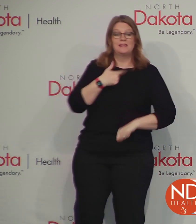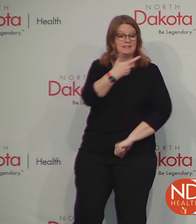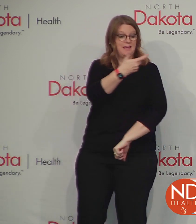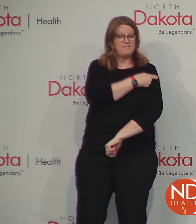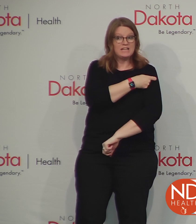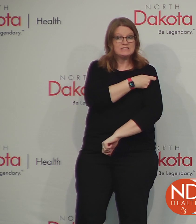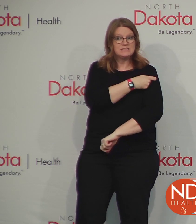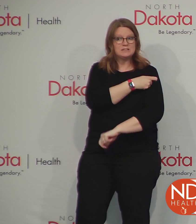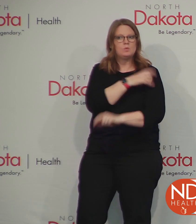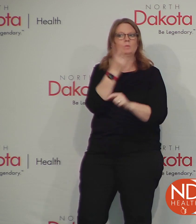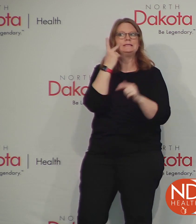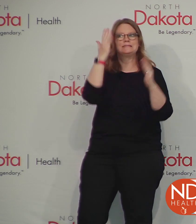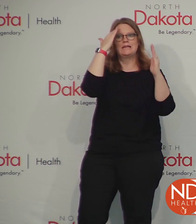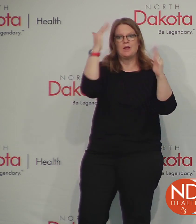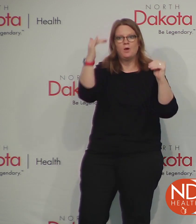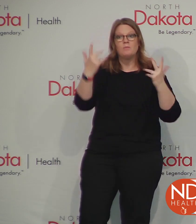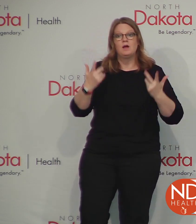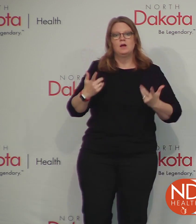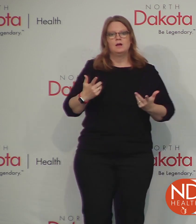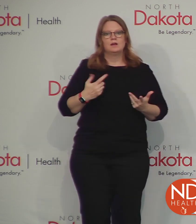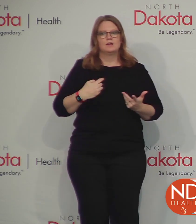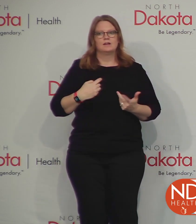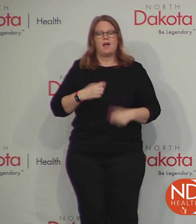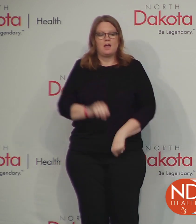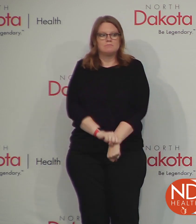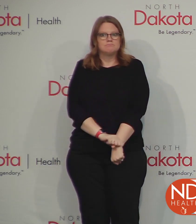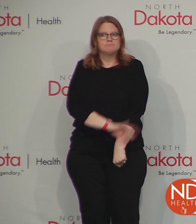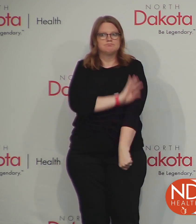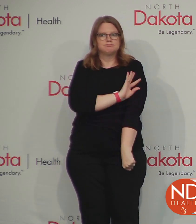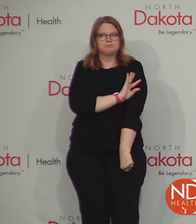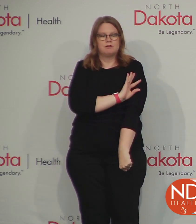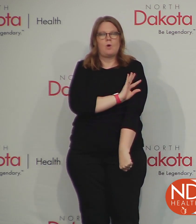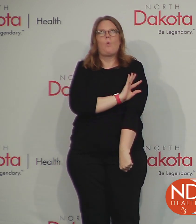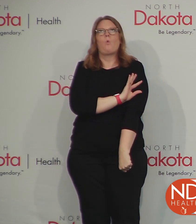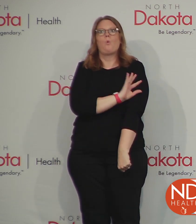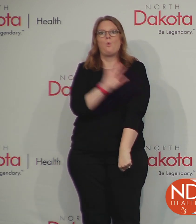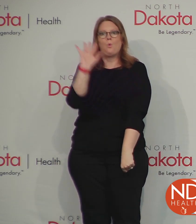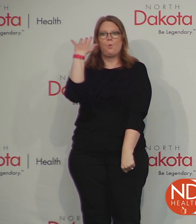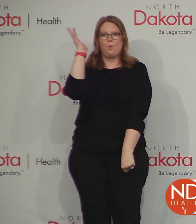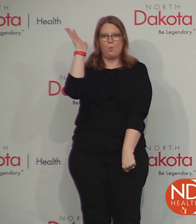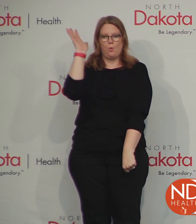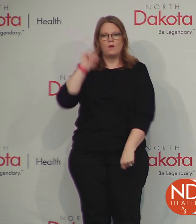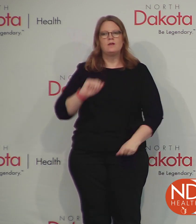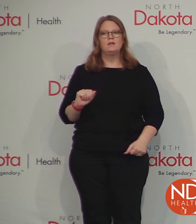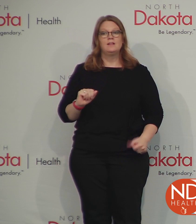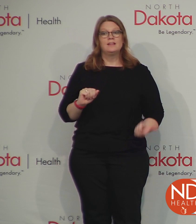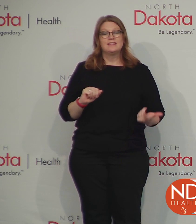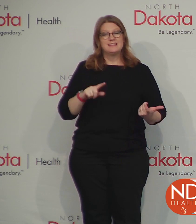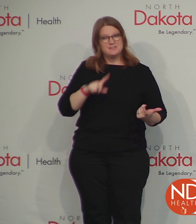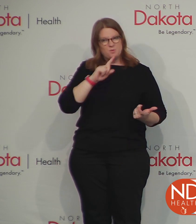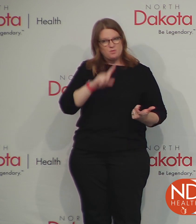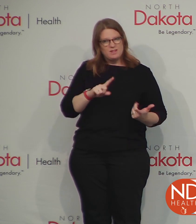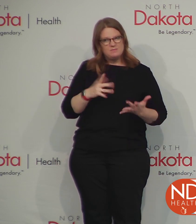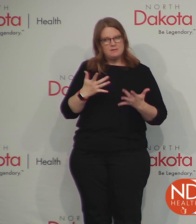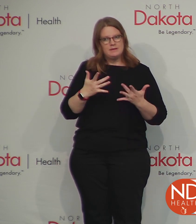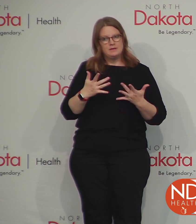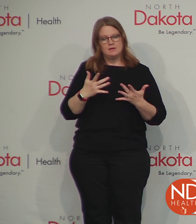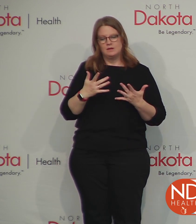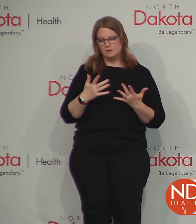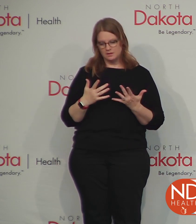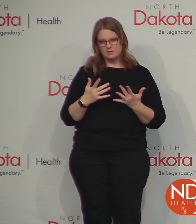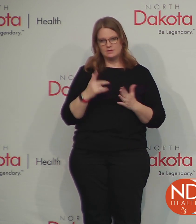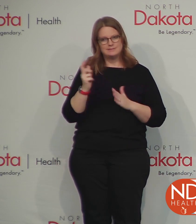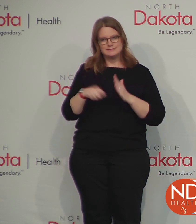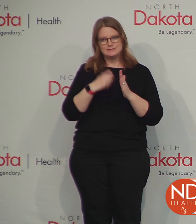give us some hope. I seriously got chills when Alena got her vaccine. This has been a very dark, depressing,